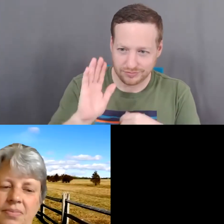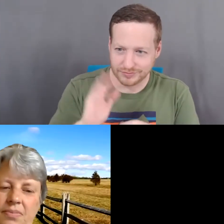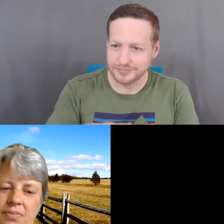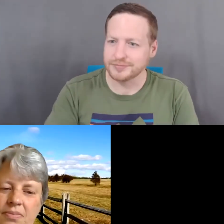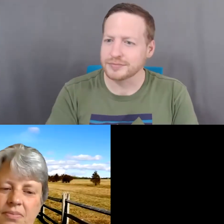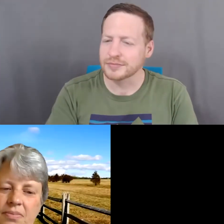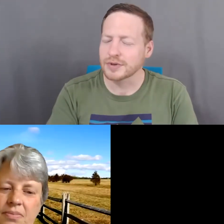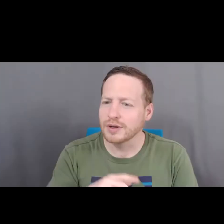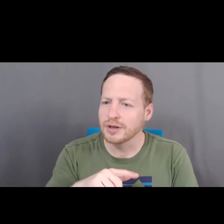Hi, Betsy.